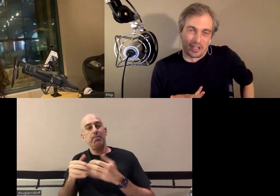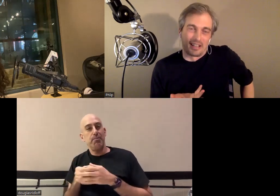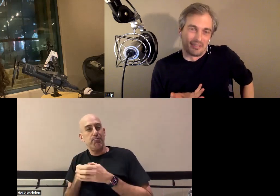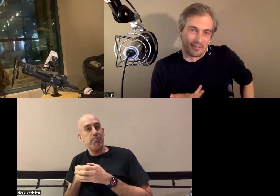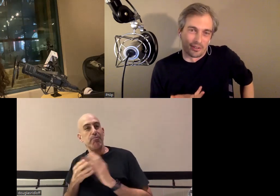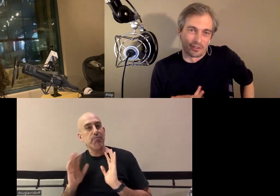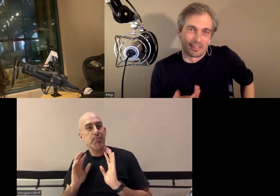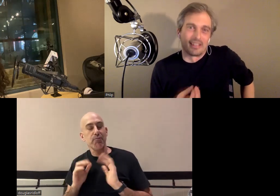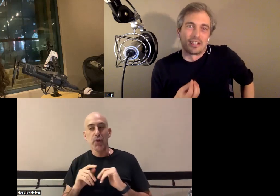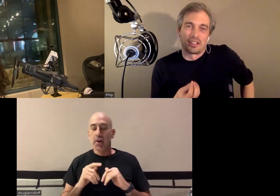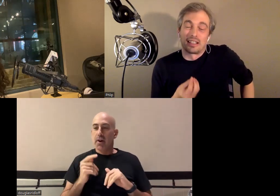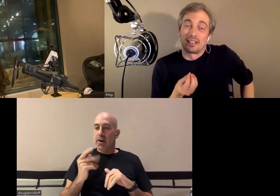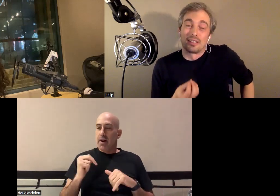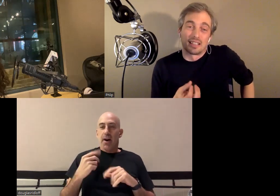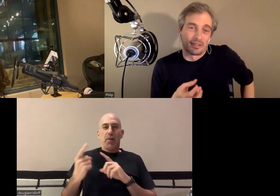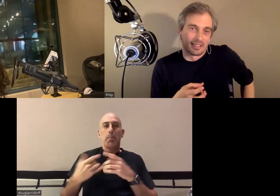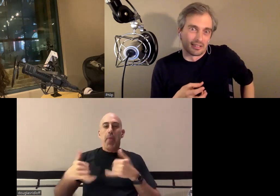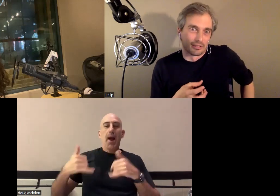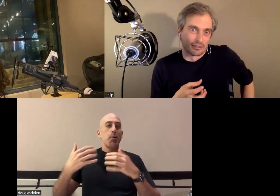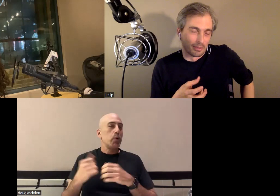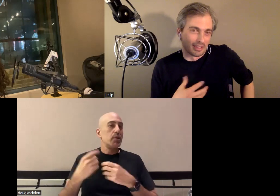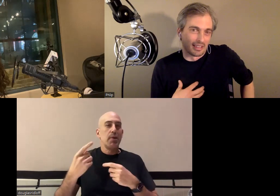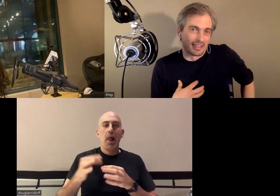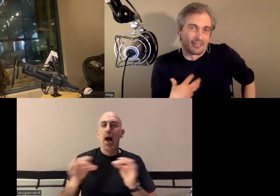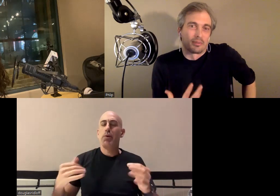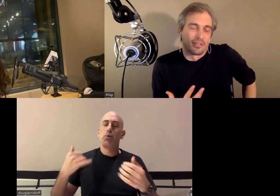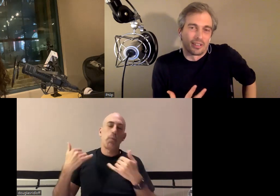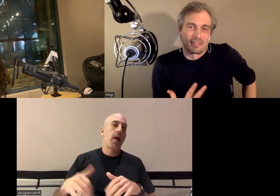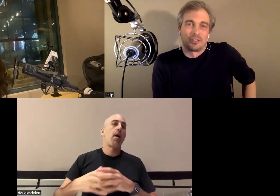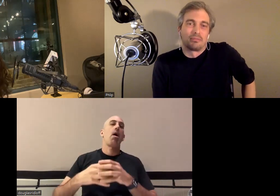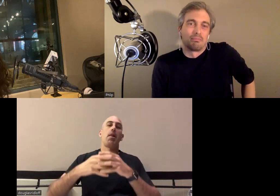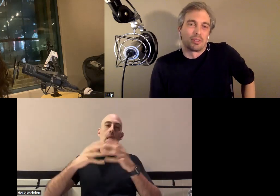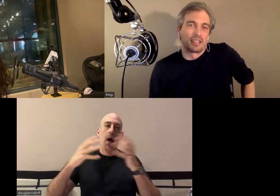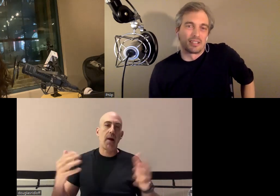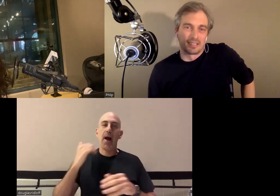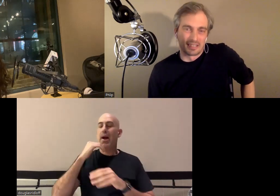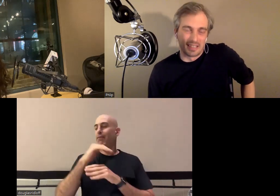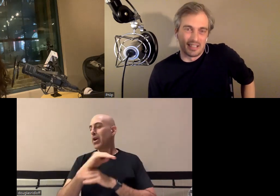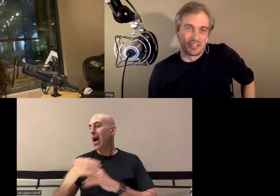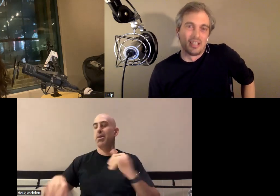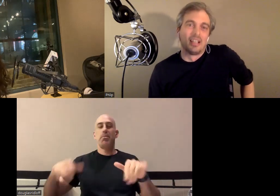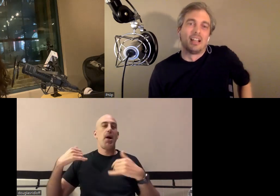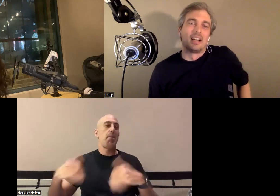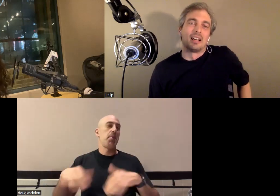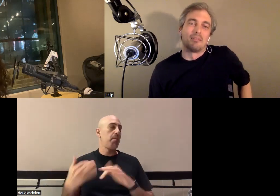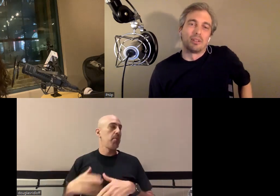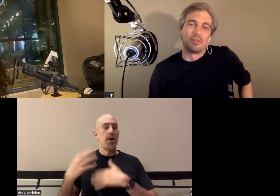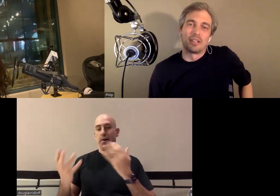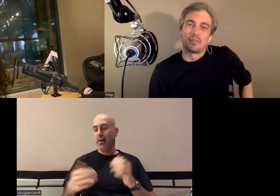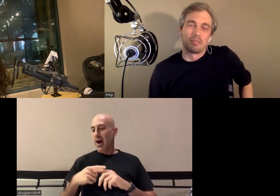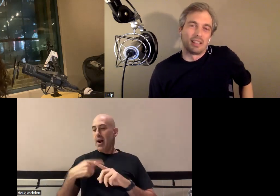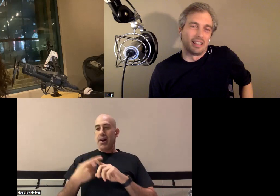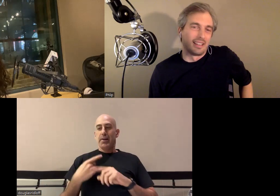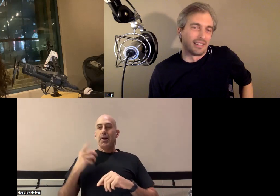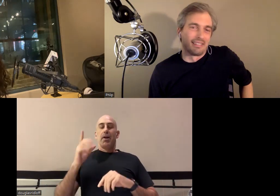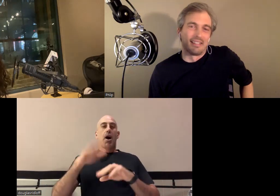I was a little shy at first, right? Initially, I had only signed with these little groups. I didn't have the bravery to just burst out on stage. But